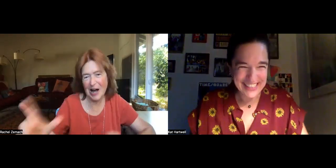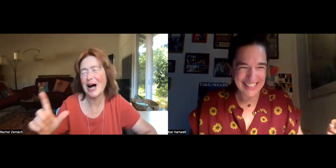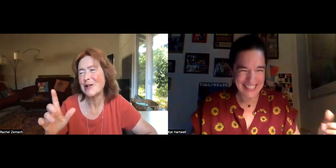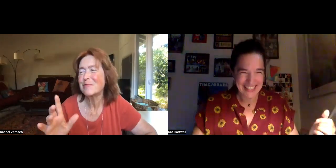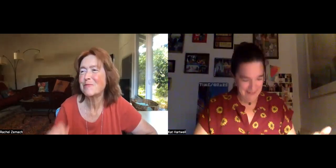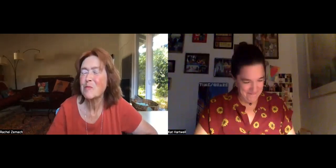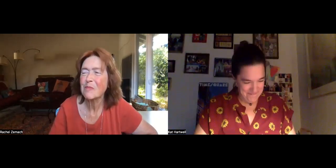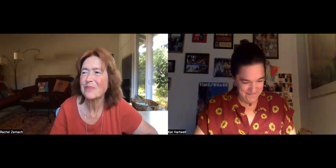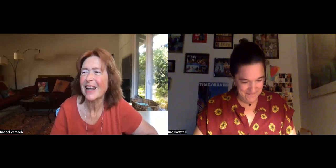Well,